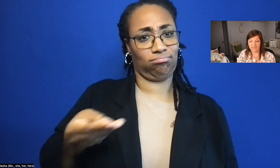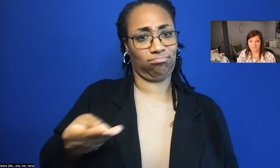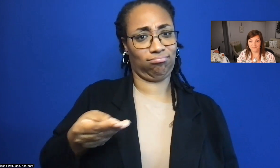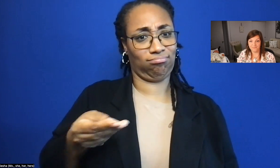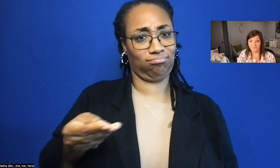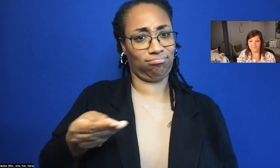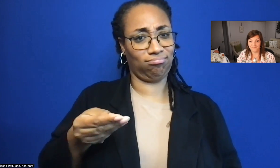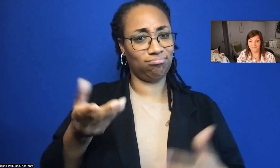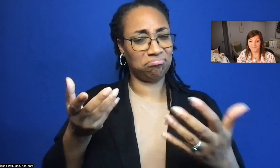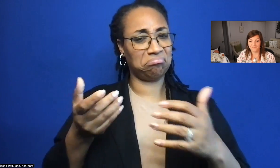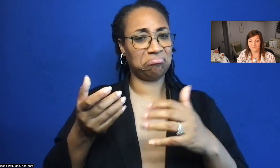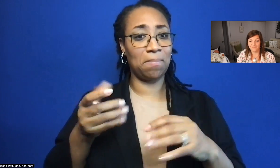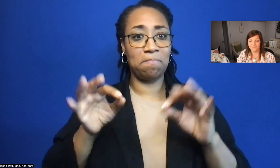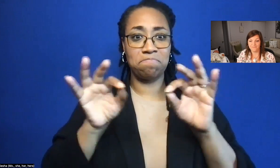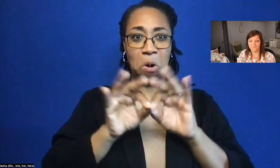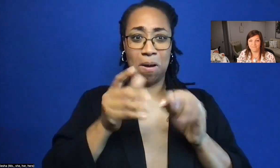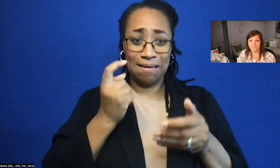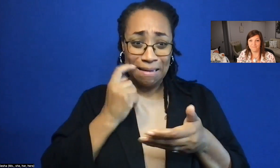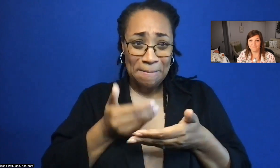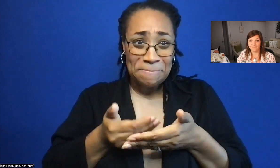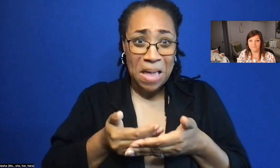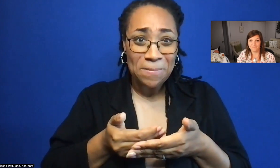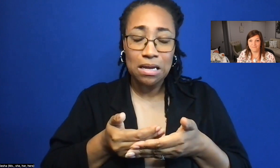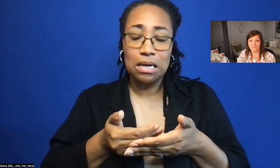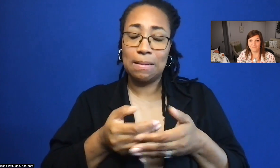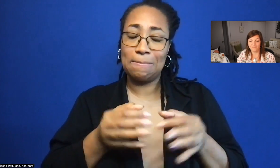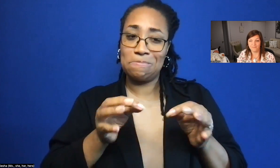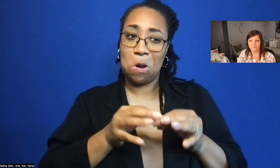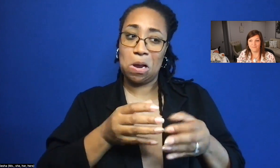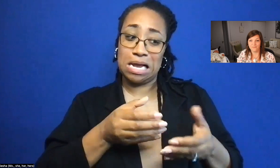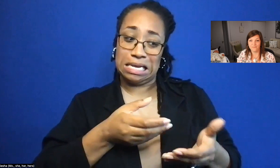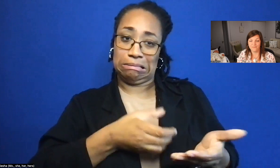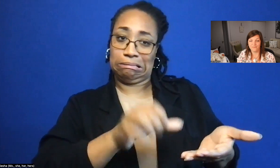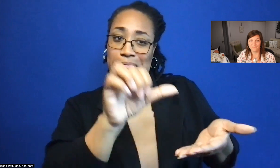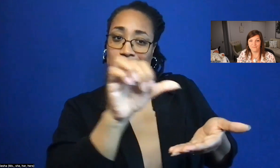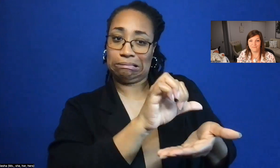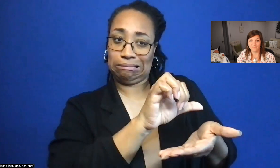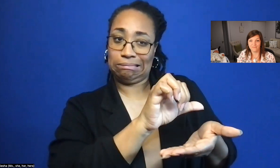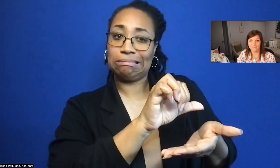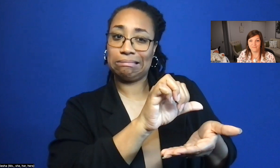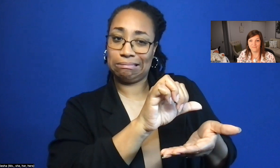supplemented.